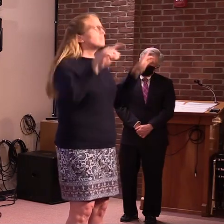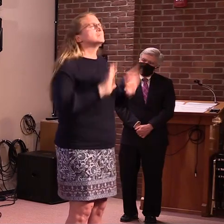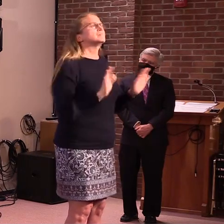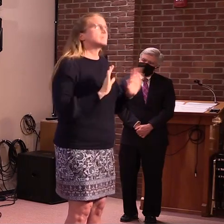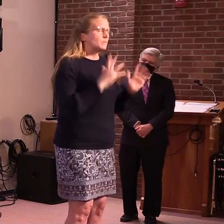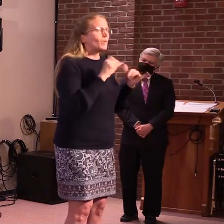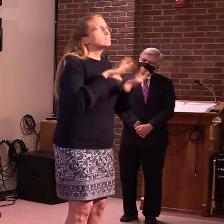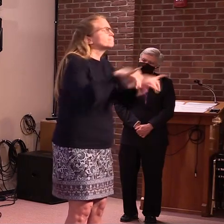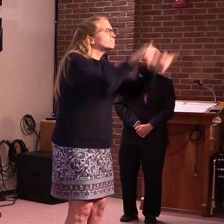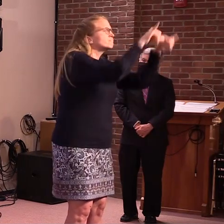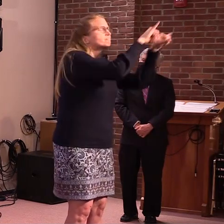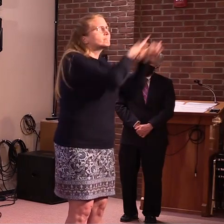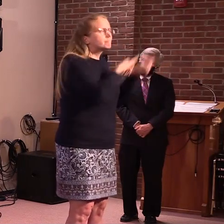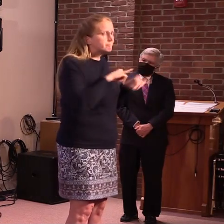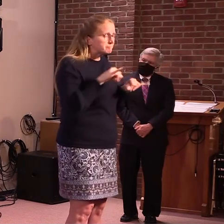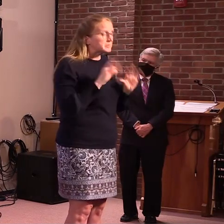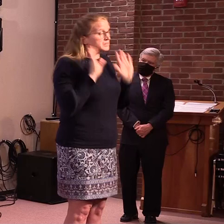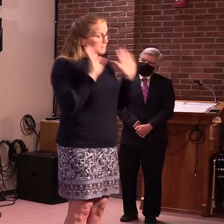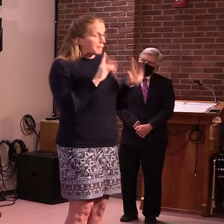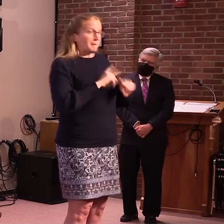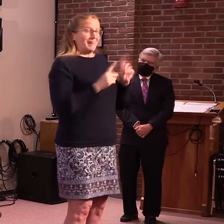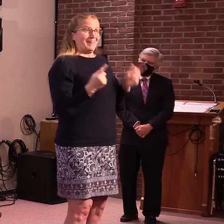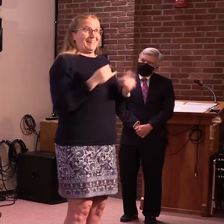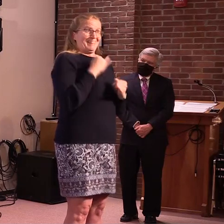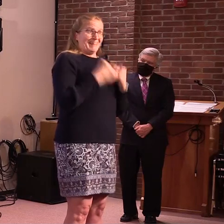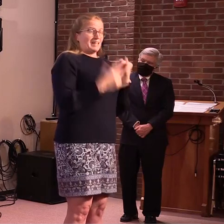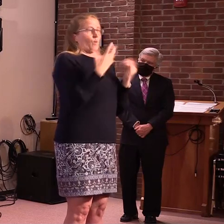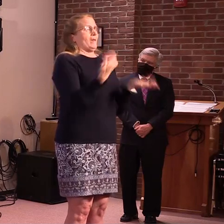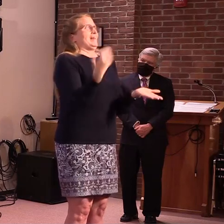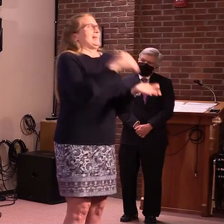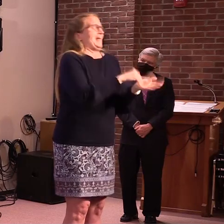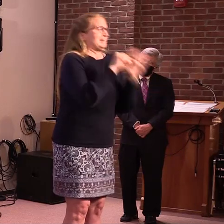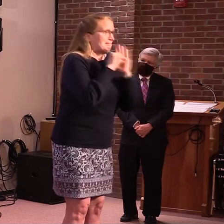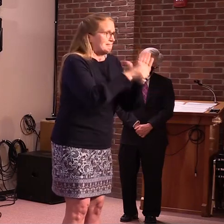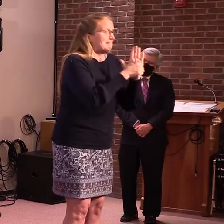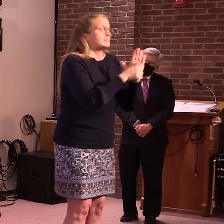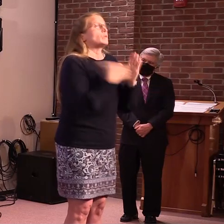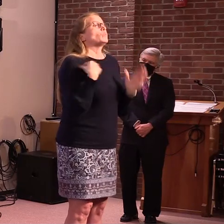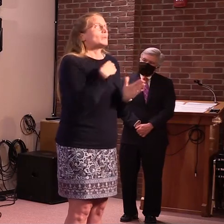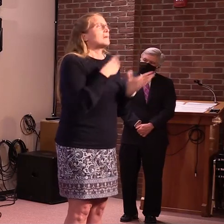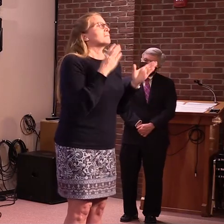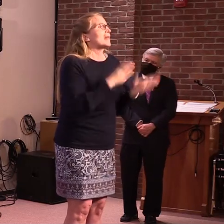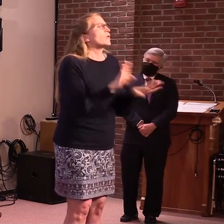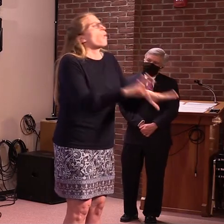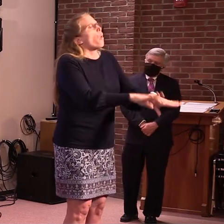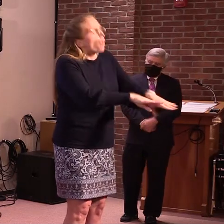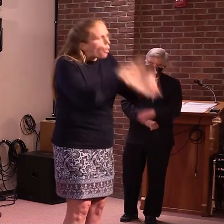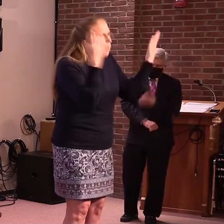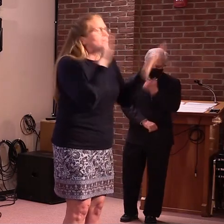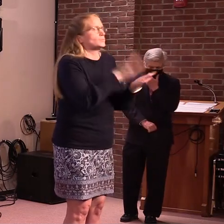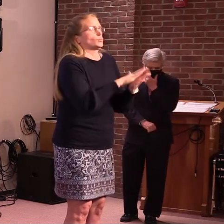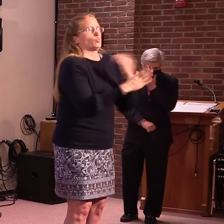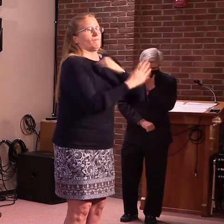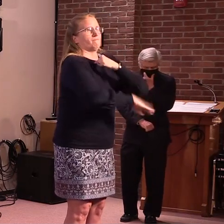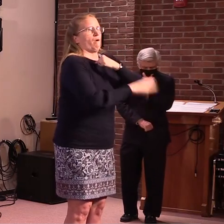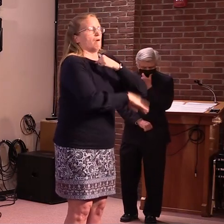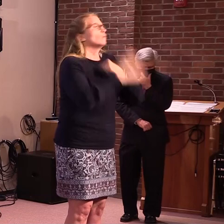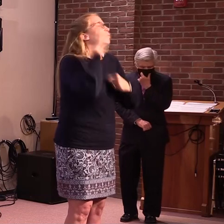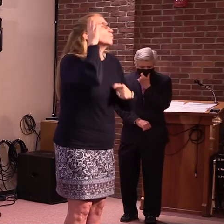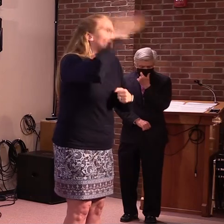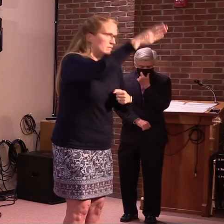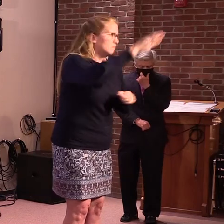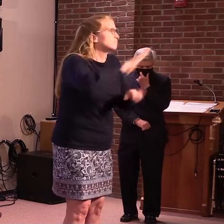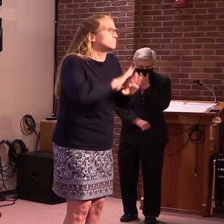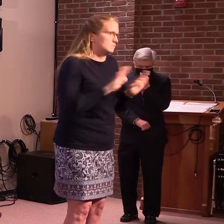like to restate that we are confident we can open schools for in-person instruction in the fall. Our planning will enable schools to enact